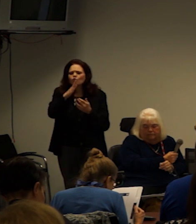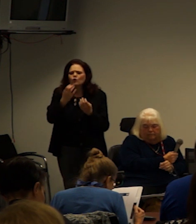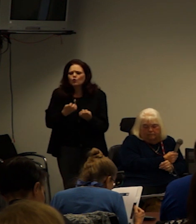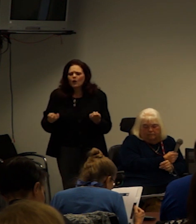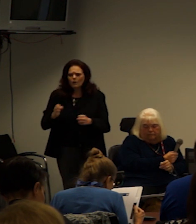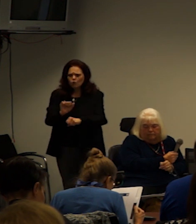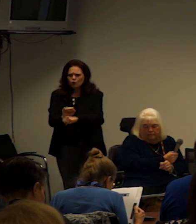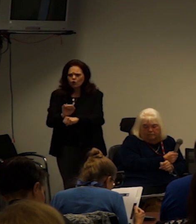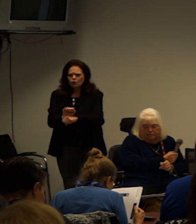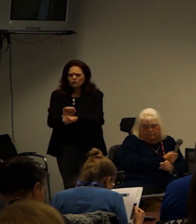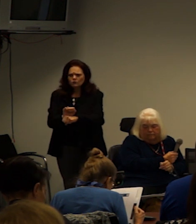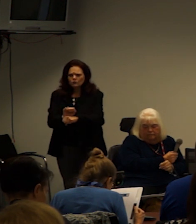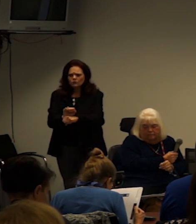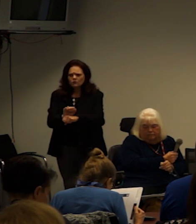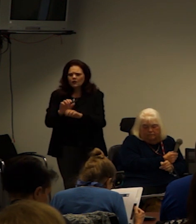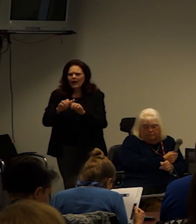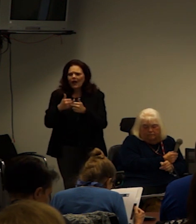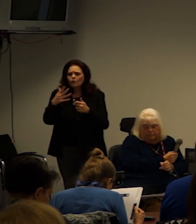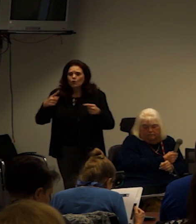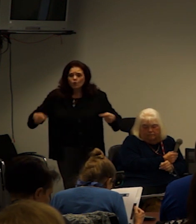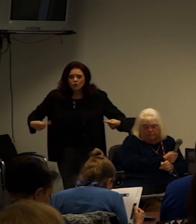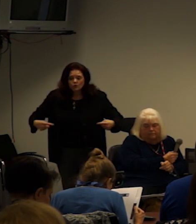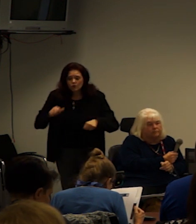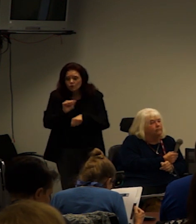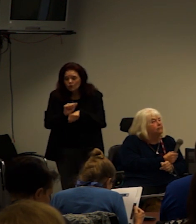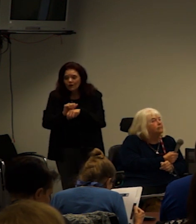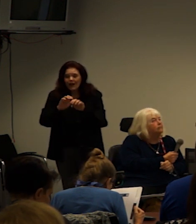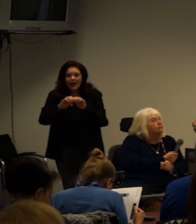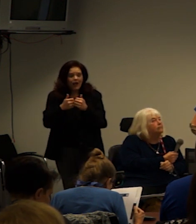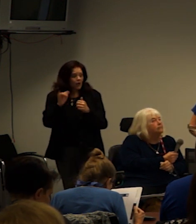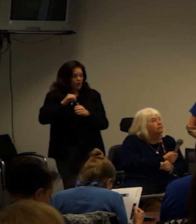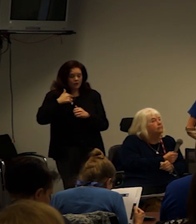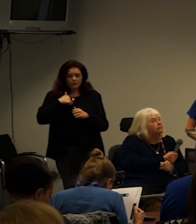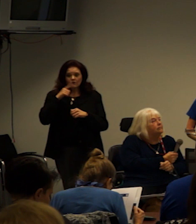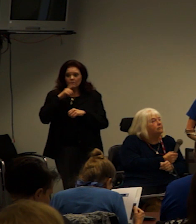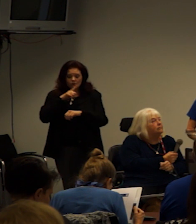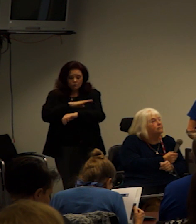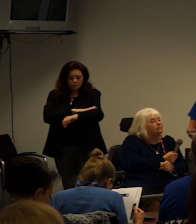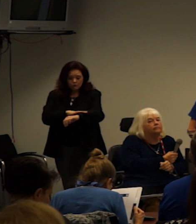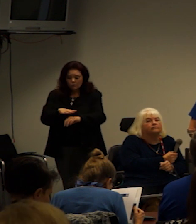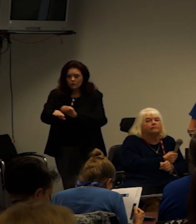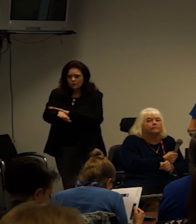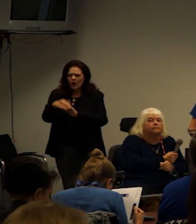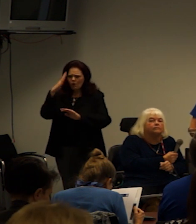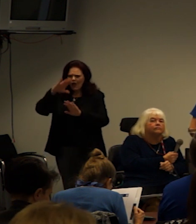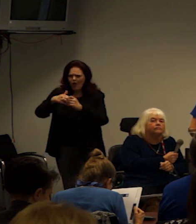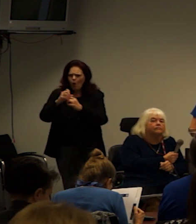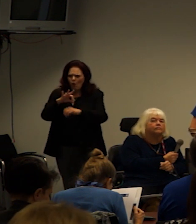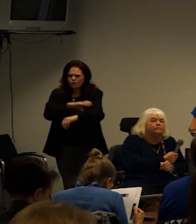on and off. Not many people could figure it out if they didn't wear one.